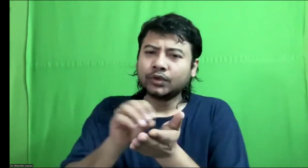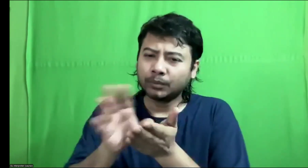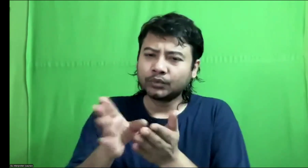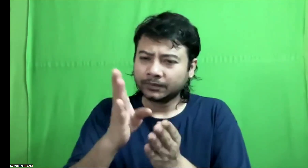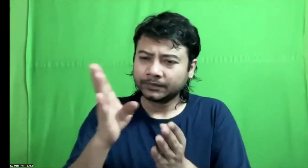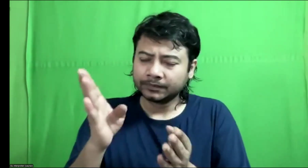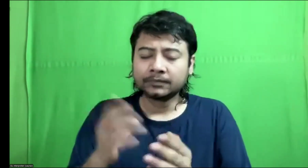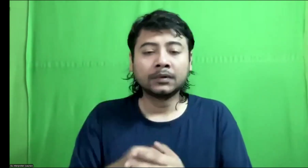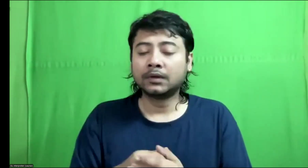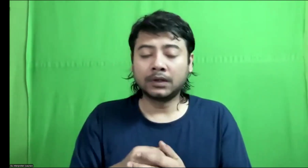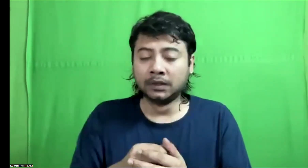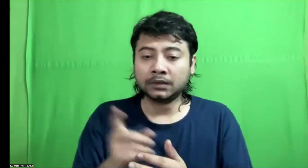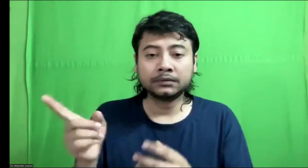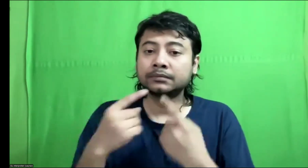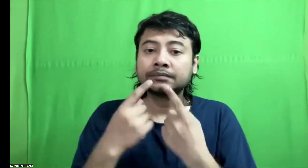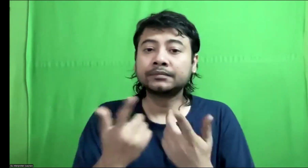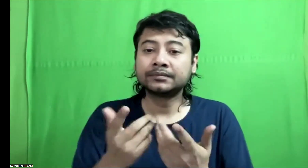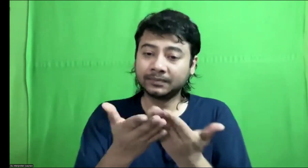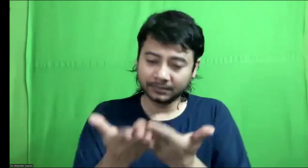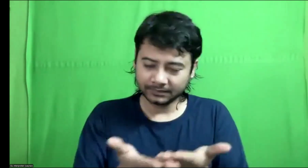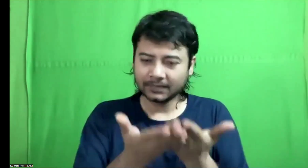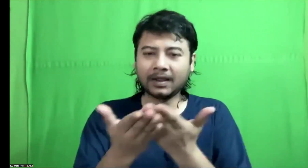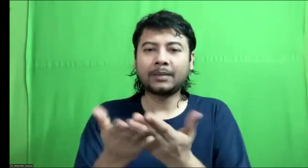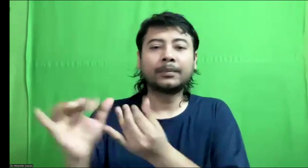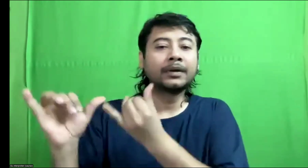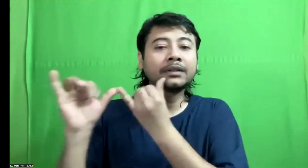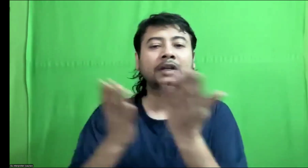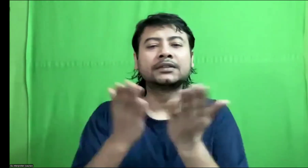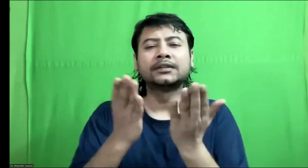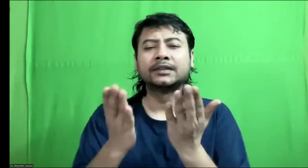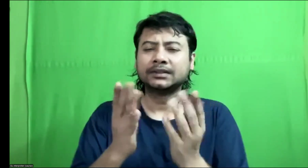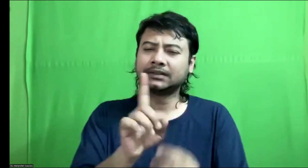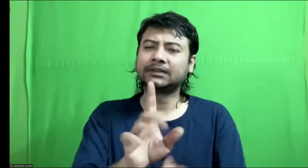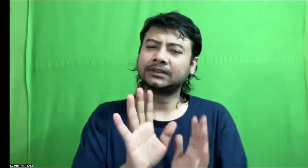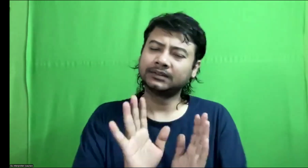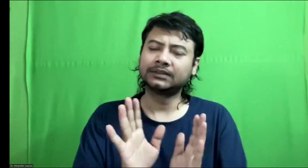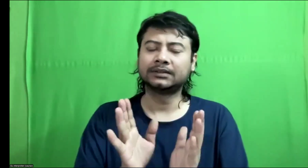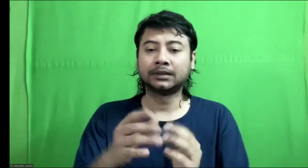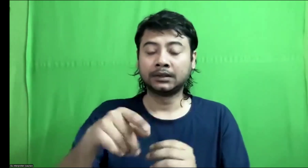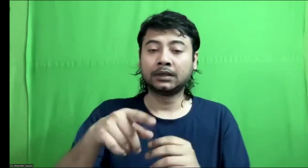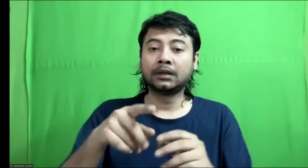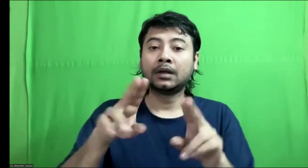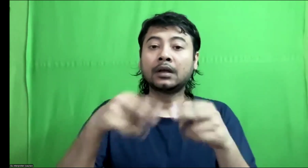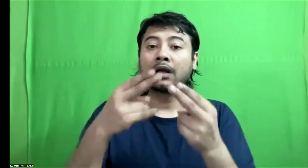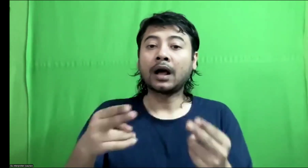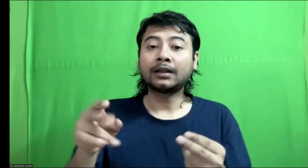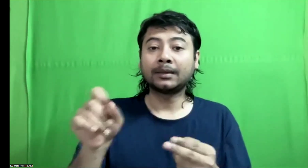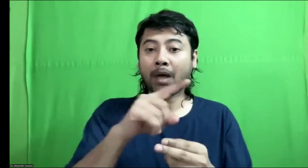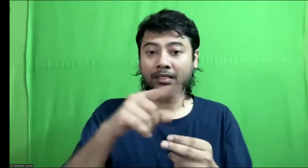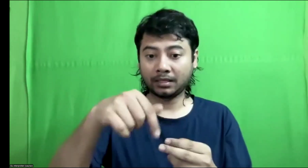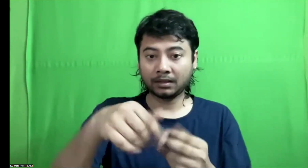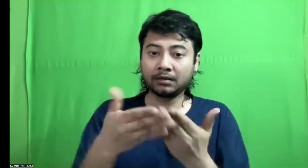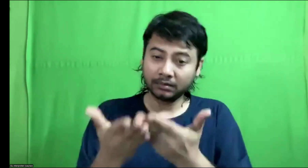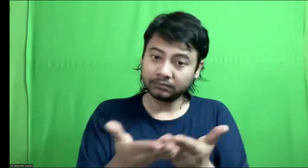serve Krishna, if you continue to offer lamb in this month. So that deepdan, it is called, offering a